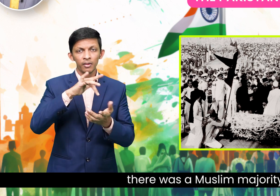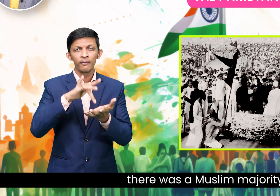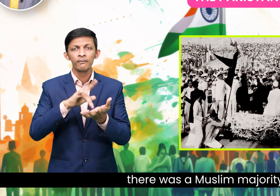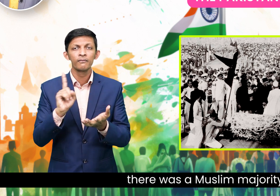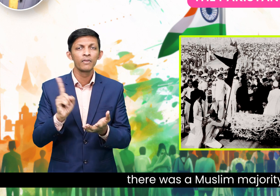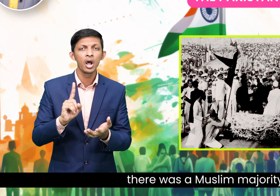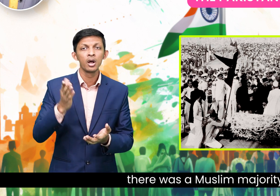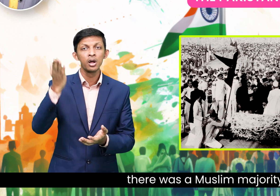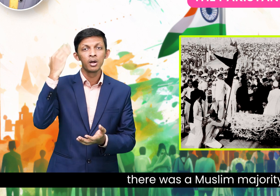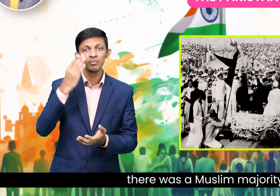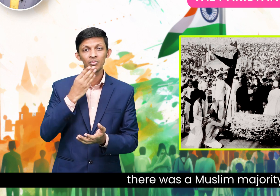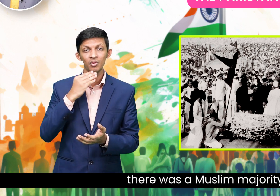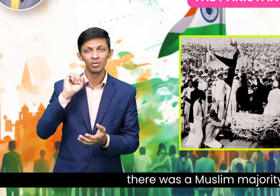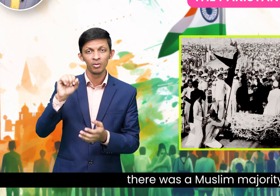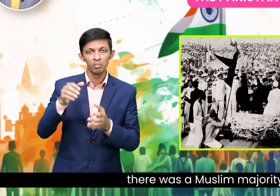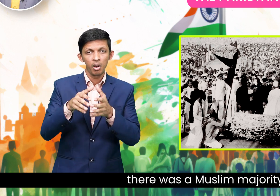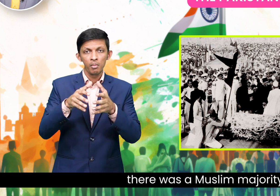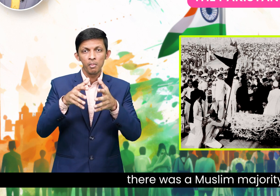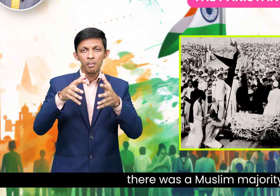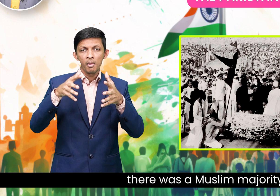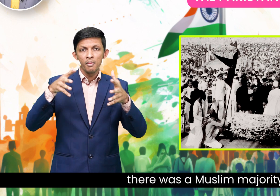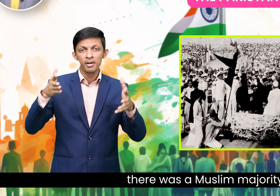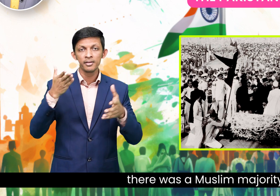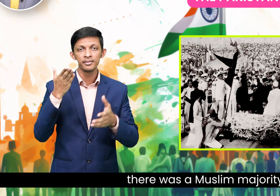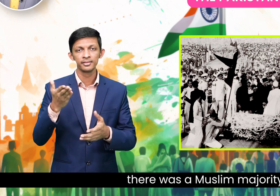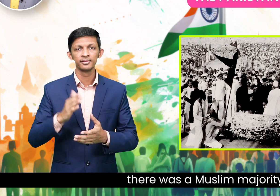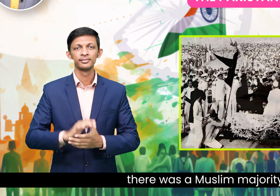Muslim majority.